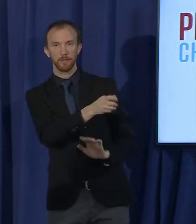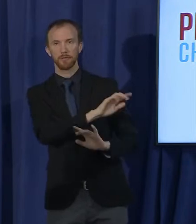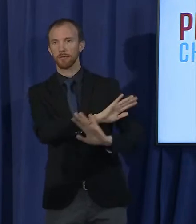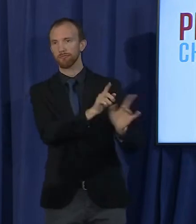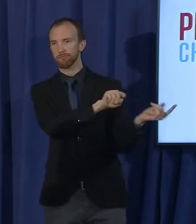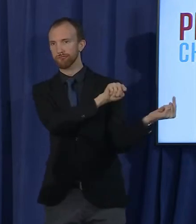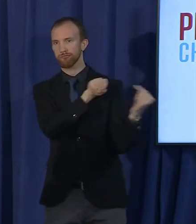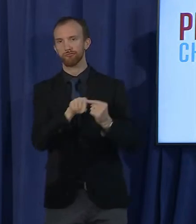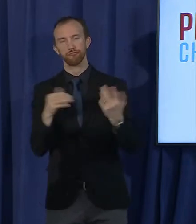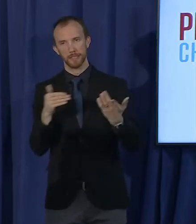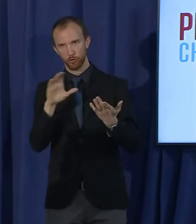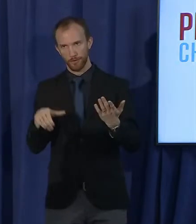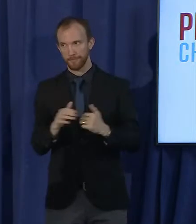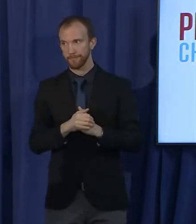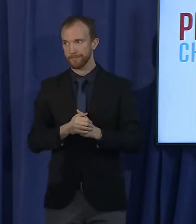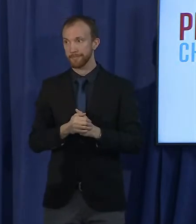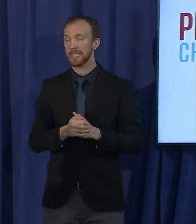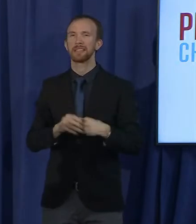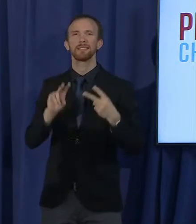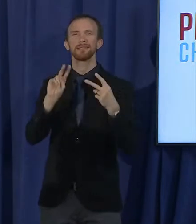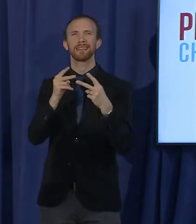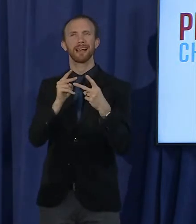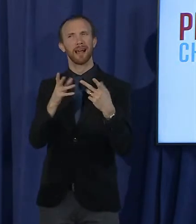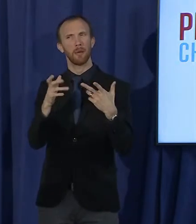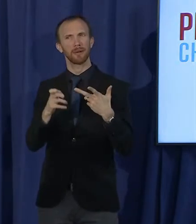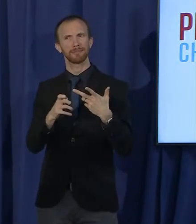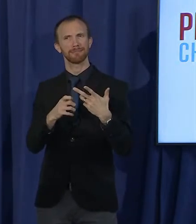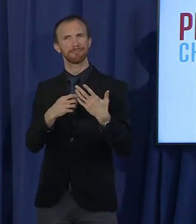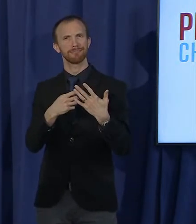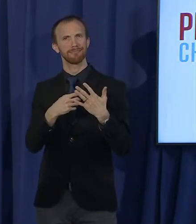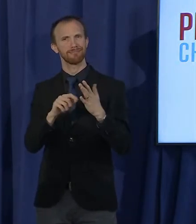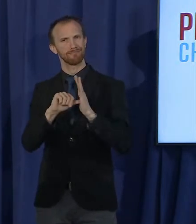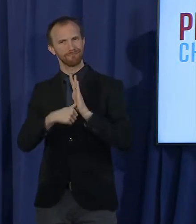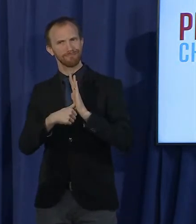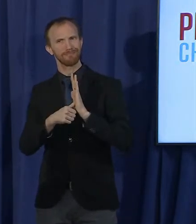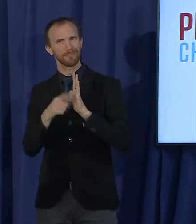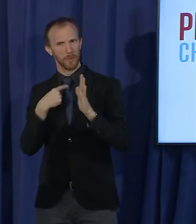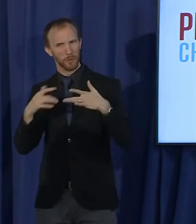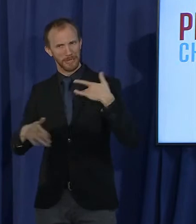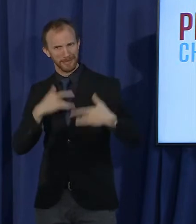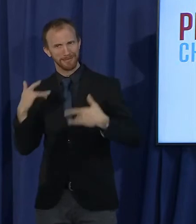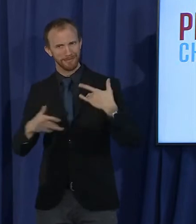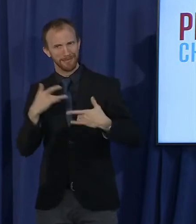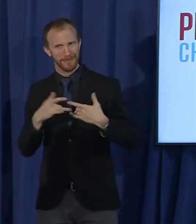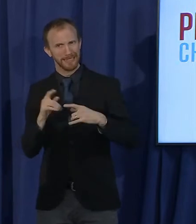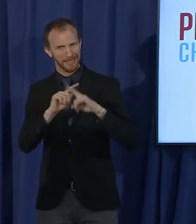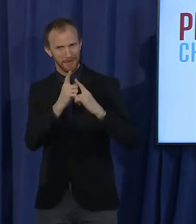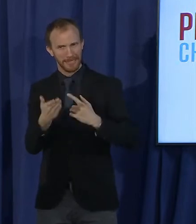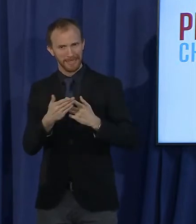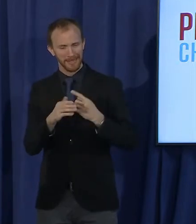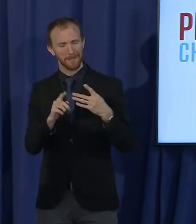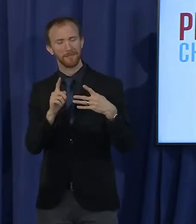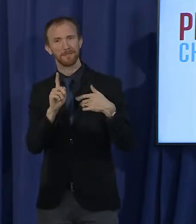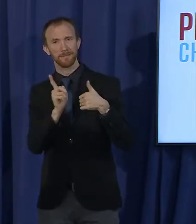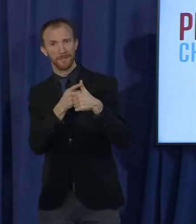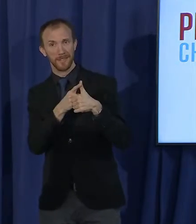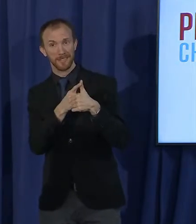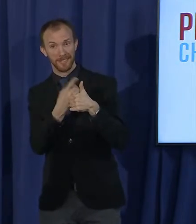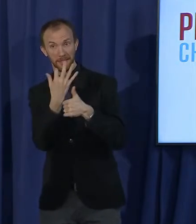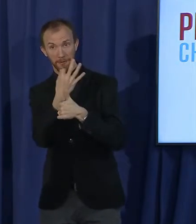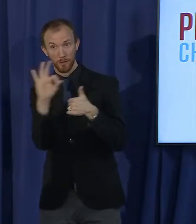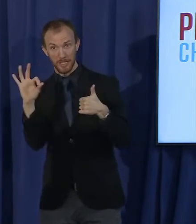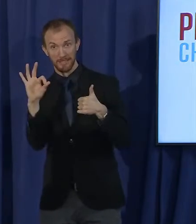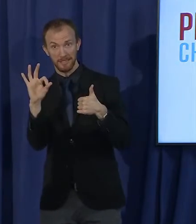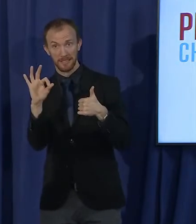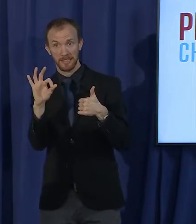how excited we are about a couple of points here. One is that, again, this is free. This has been free